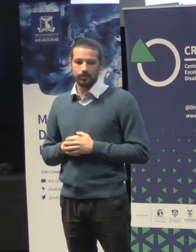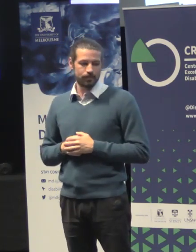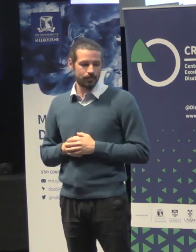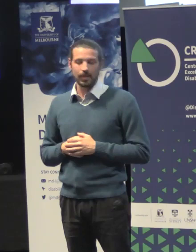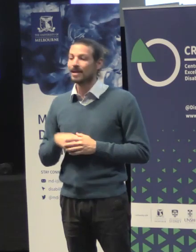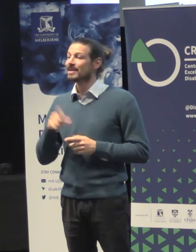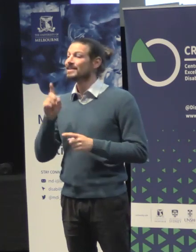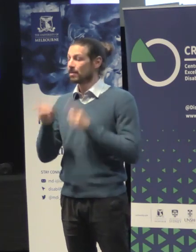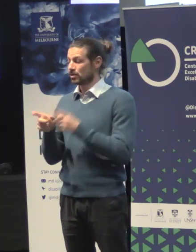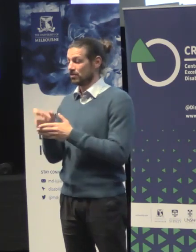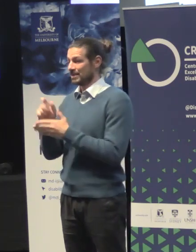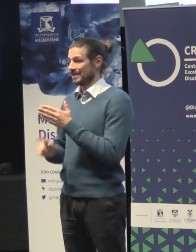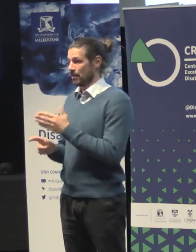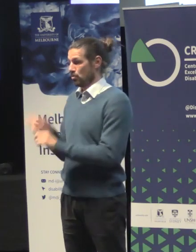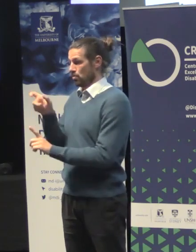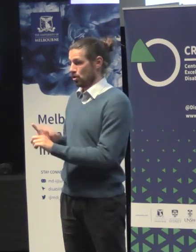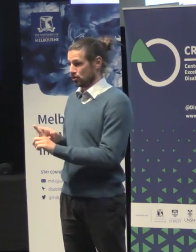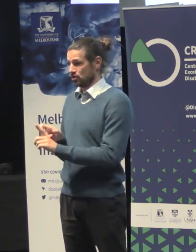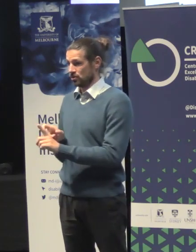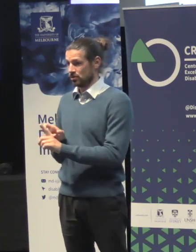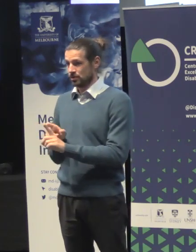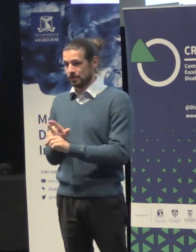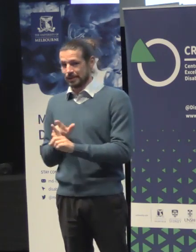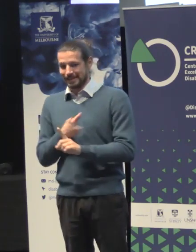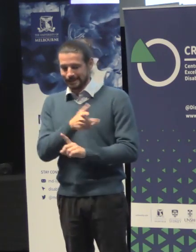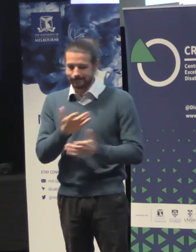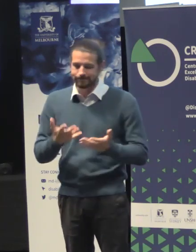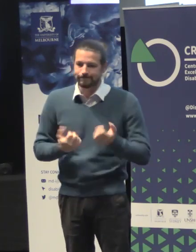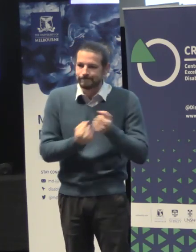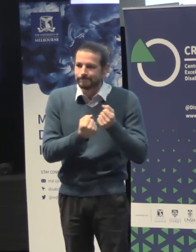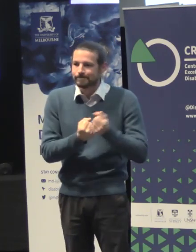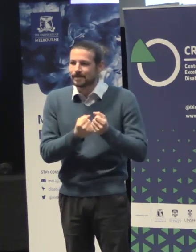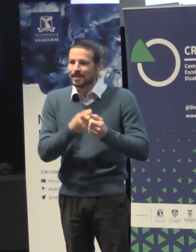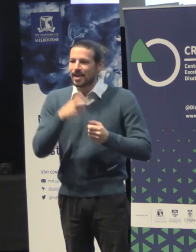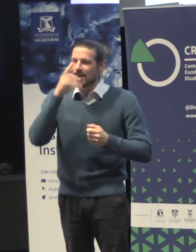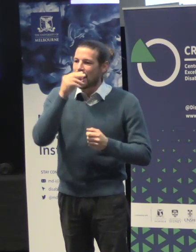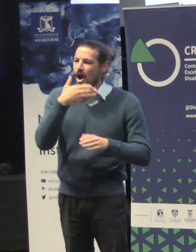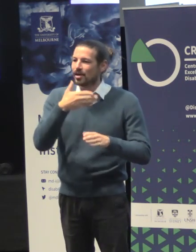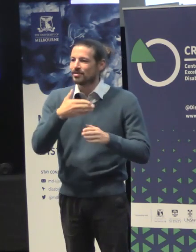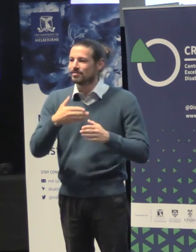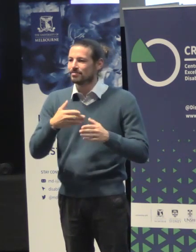the disabled person was propping up the emotionally frail, sometimes younger, worker.